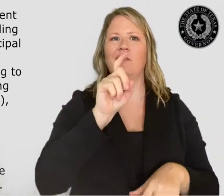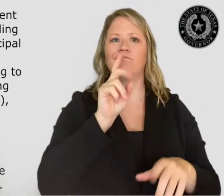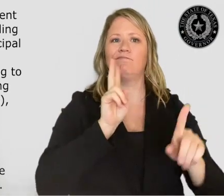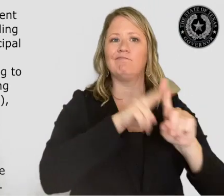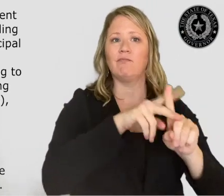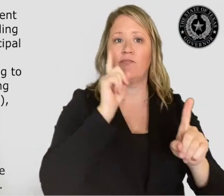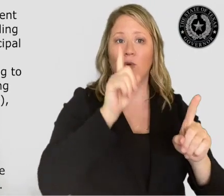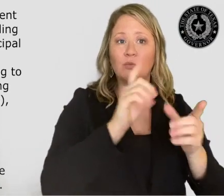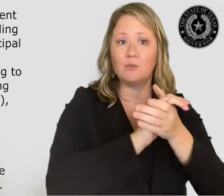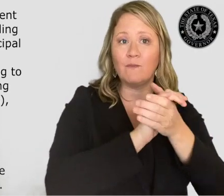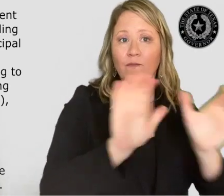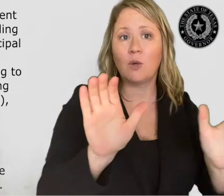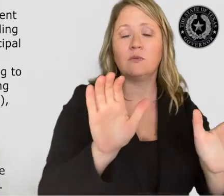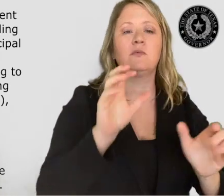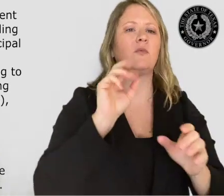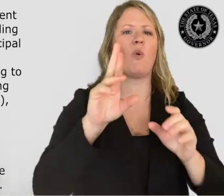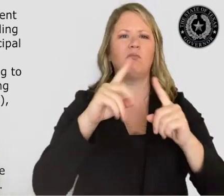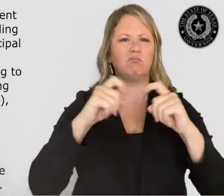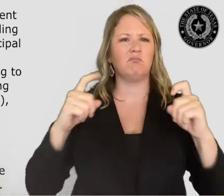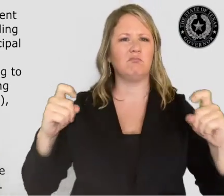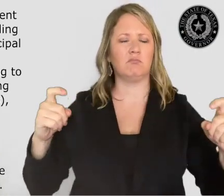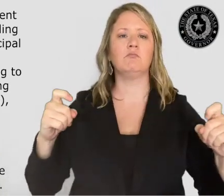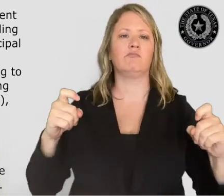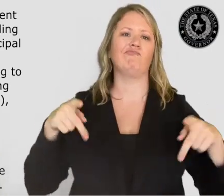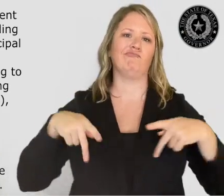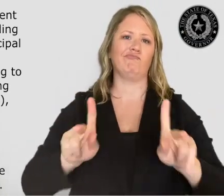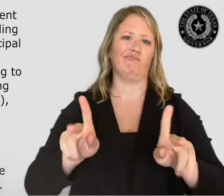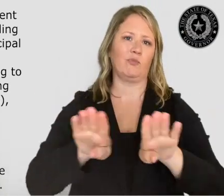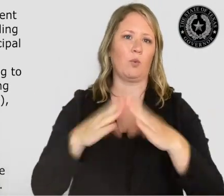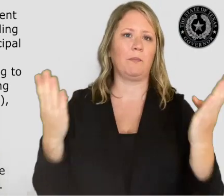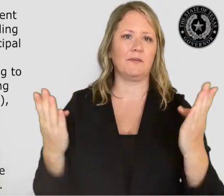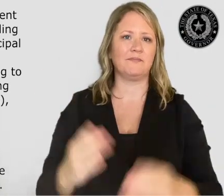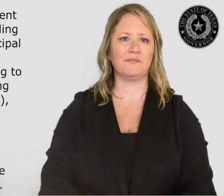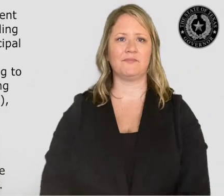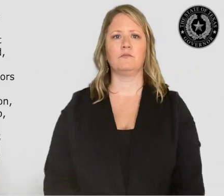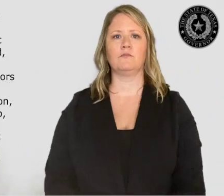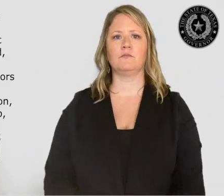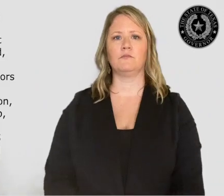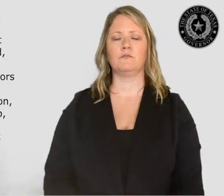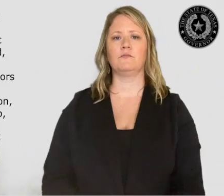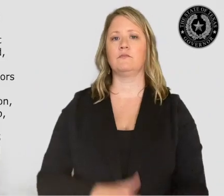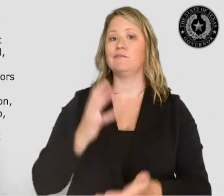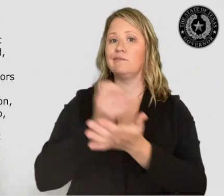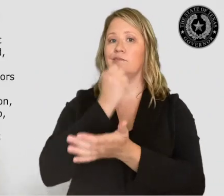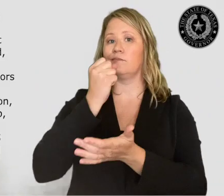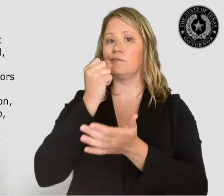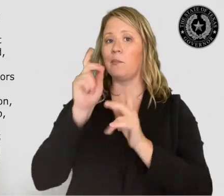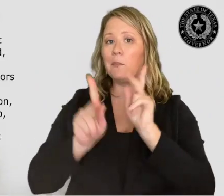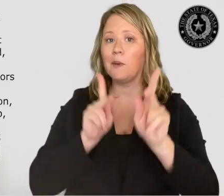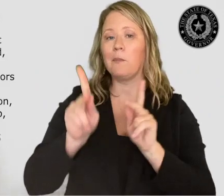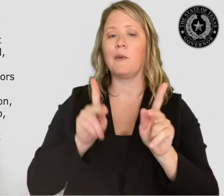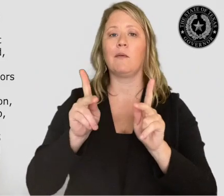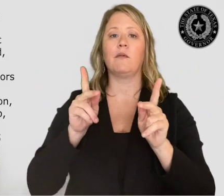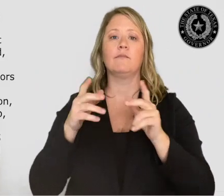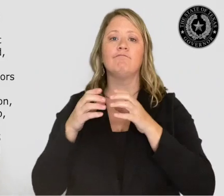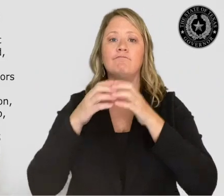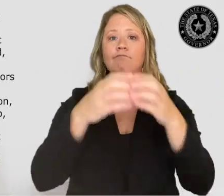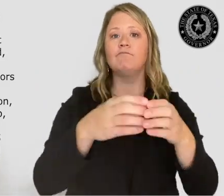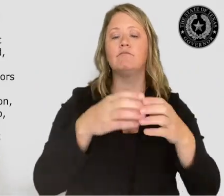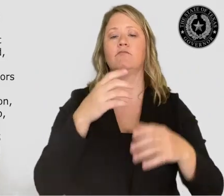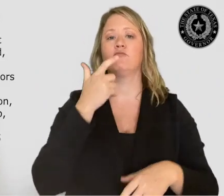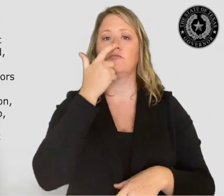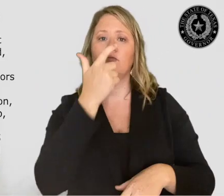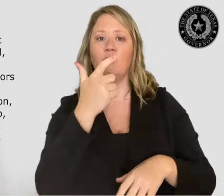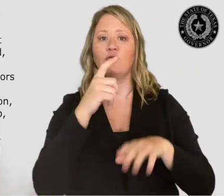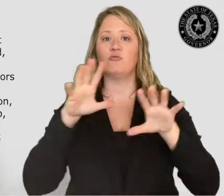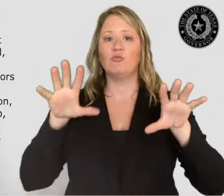determined by the local government. Wedding venues and the services required to